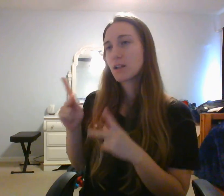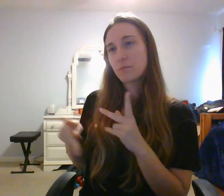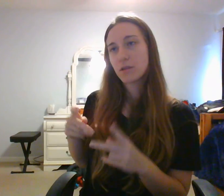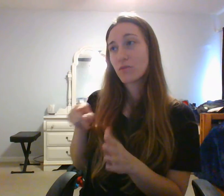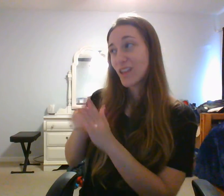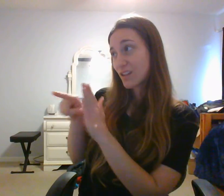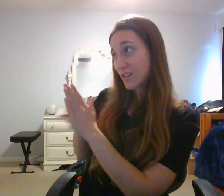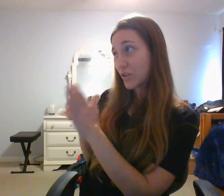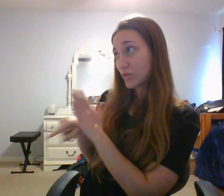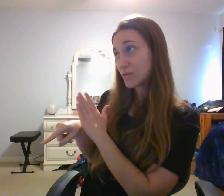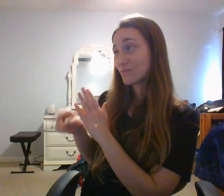eliminated.